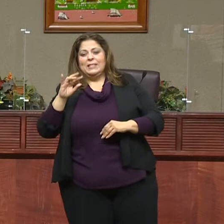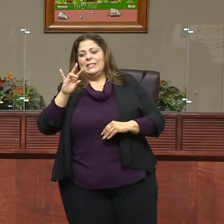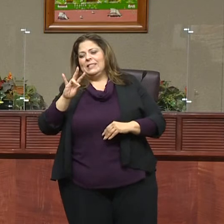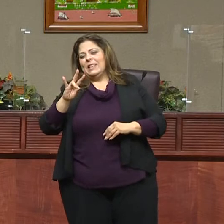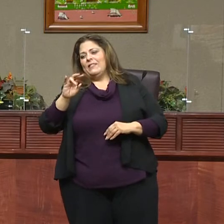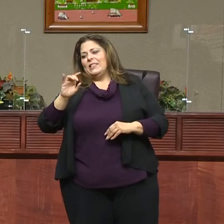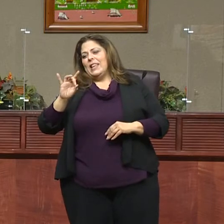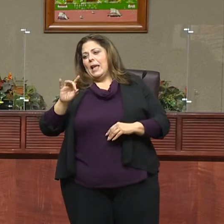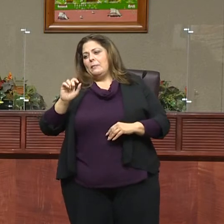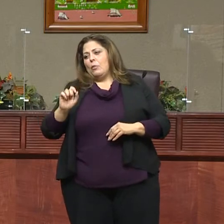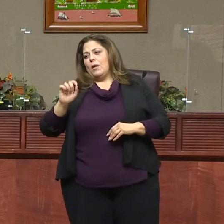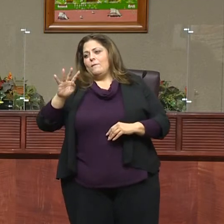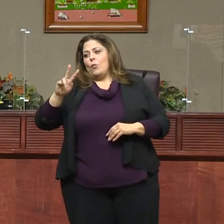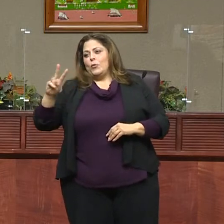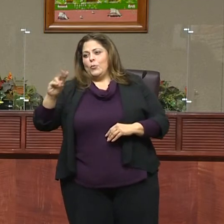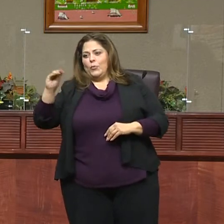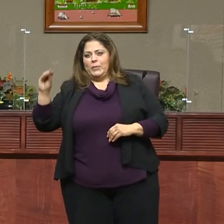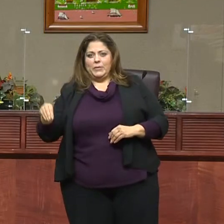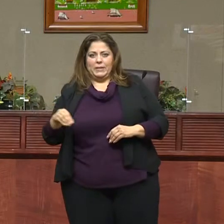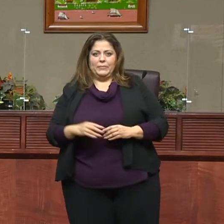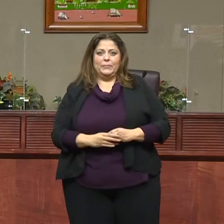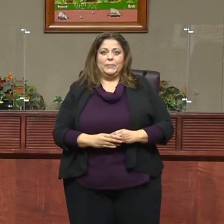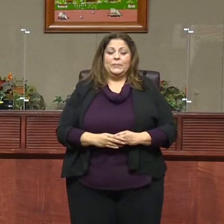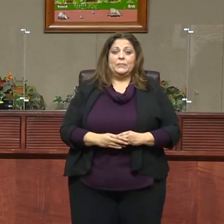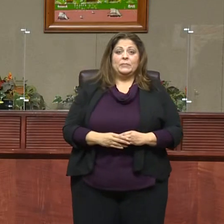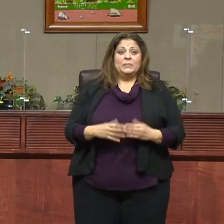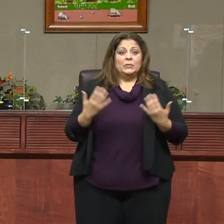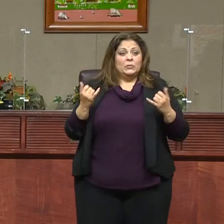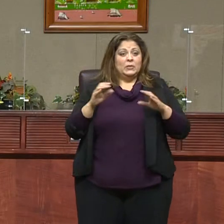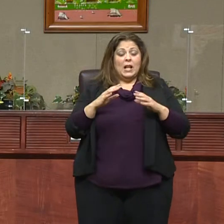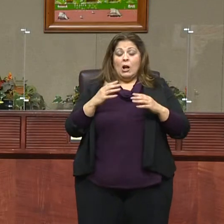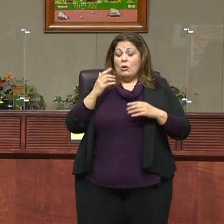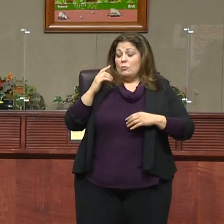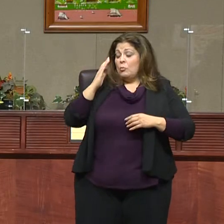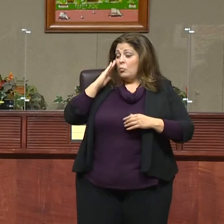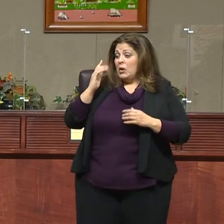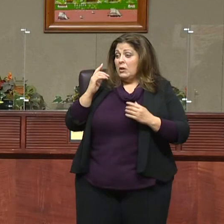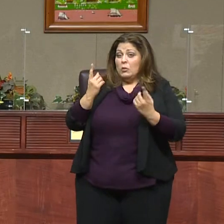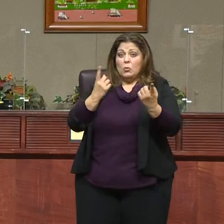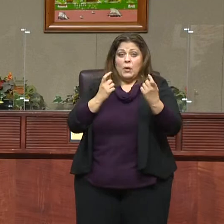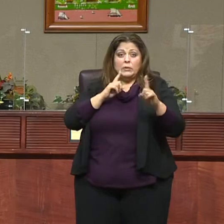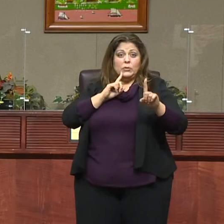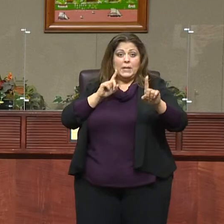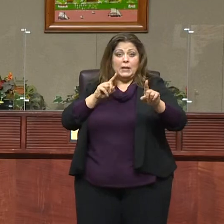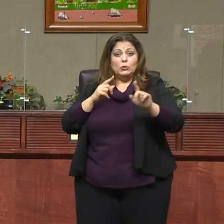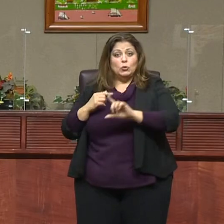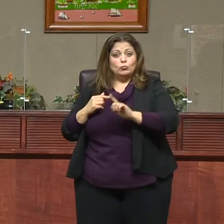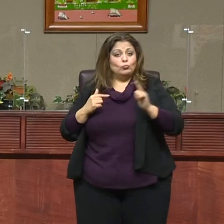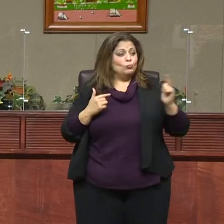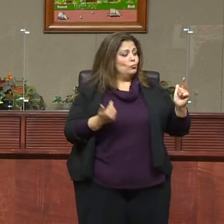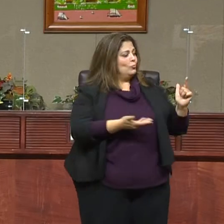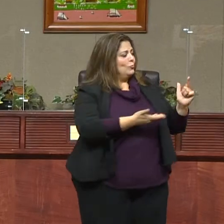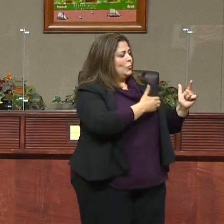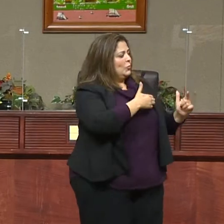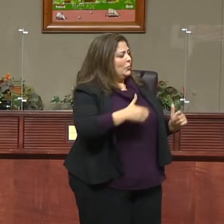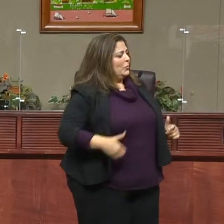78.42%. So I'd be happy to take any questions, and I'll turn it over back to Mayor Demings. All right, thank you, Ms.